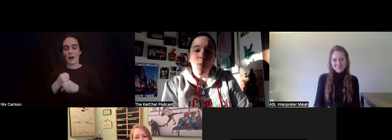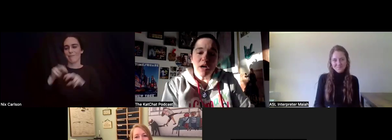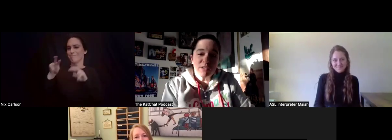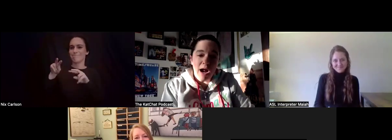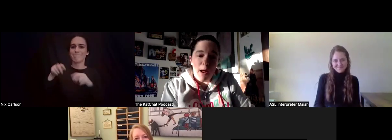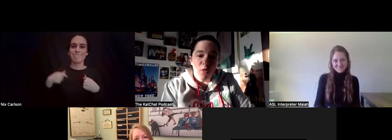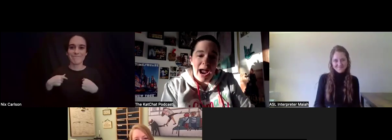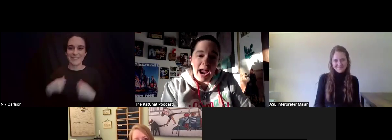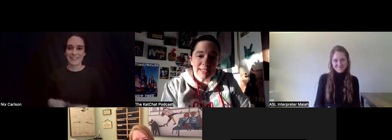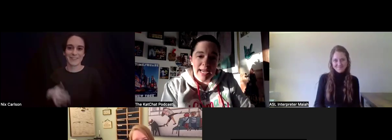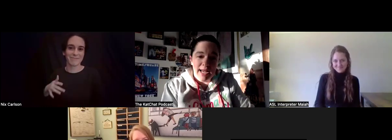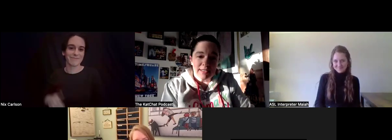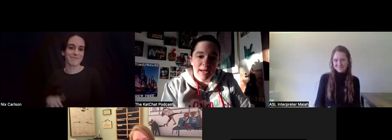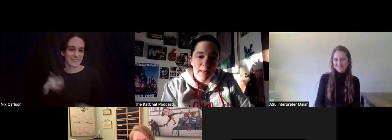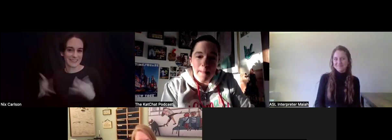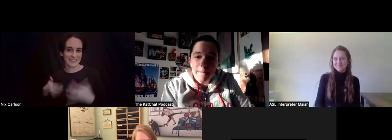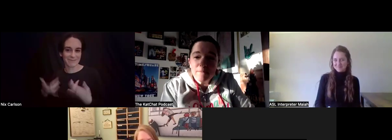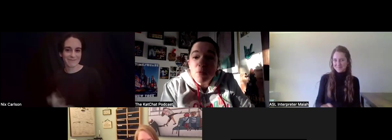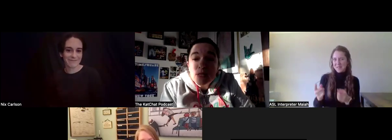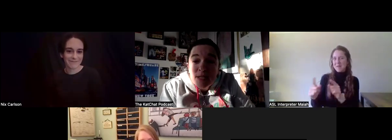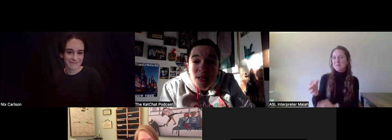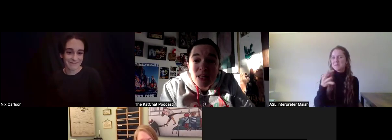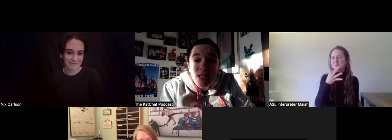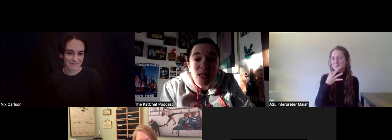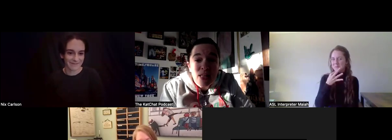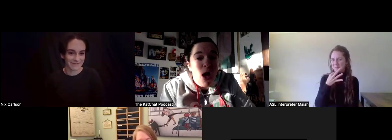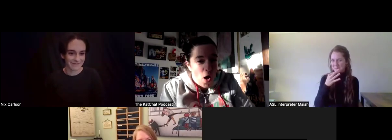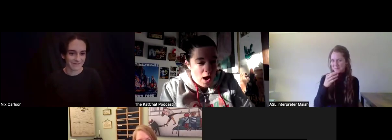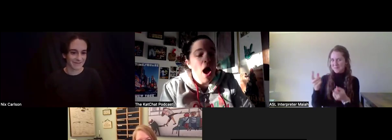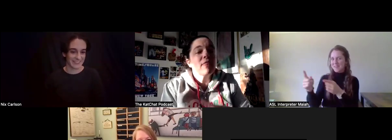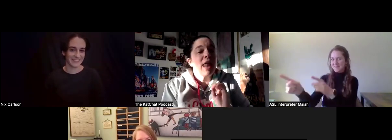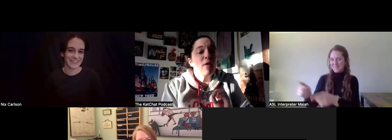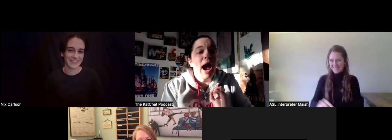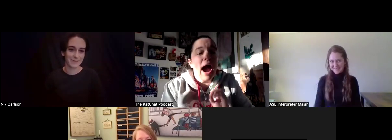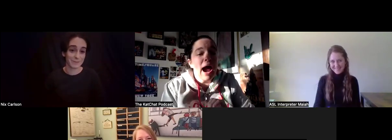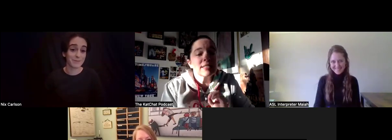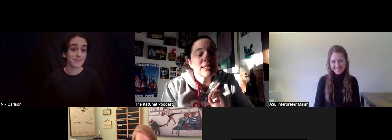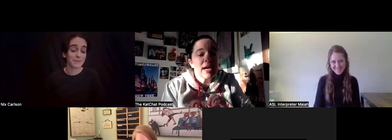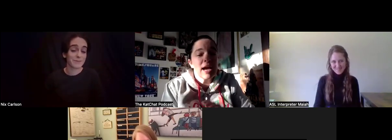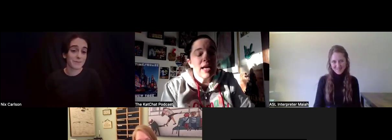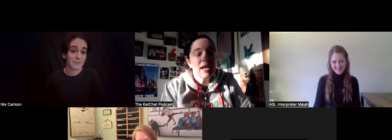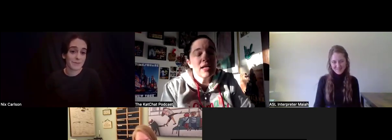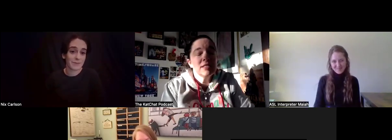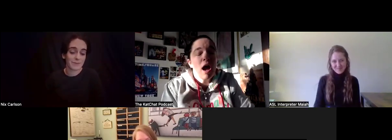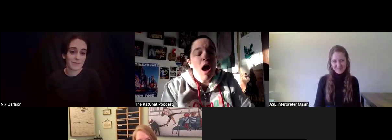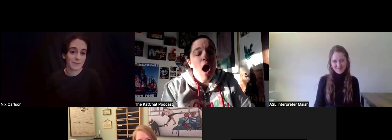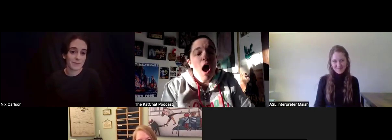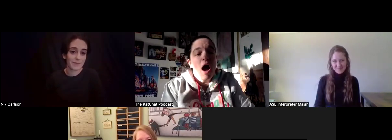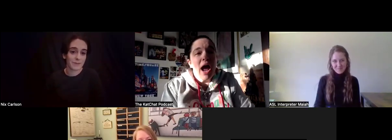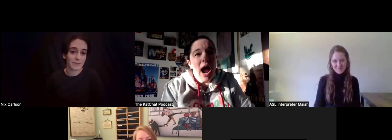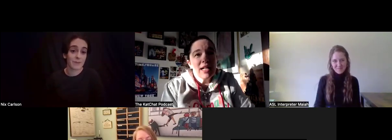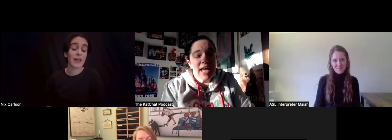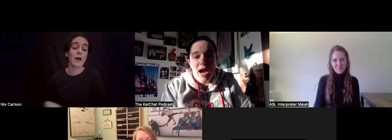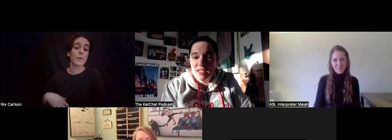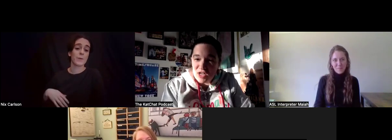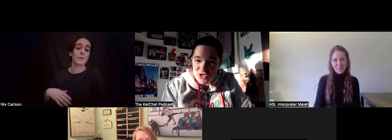They're Now let's coming. talk about the They're hot coming ticket. soon. Yeah. Now the hot ticket in